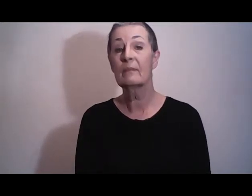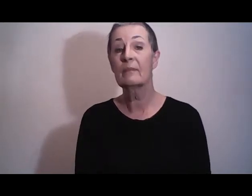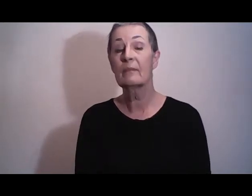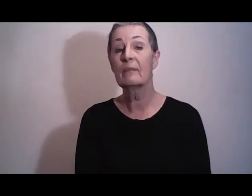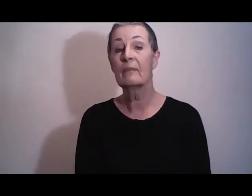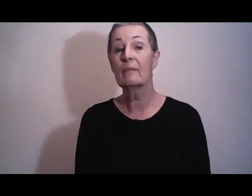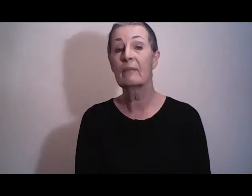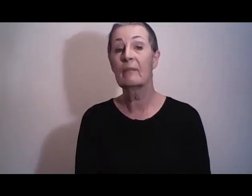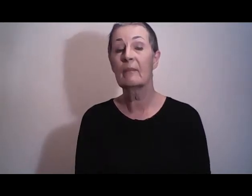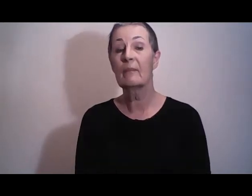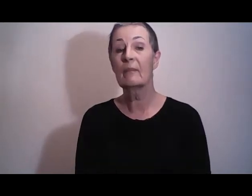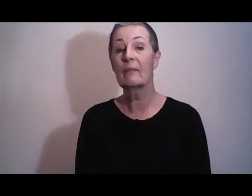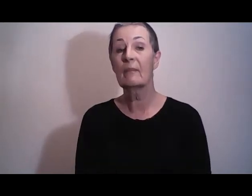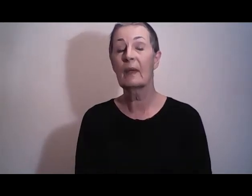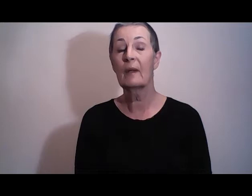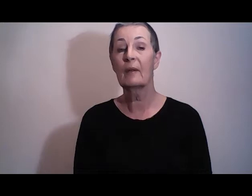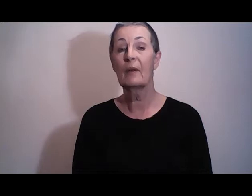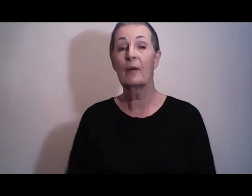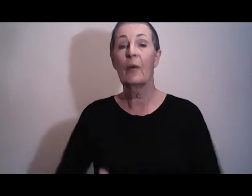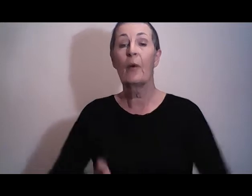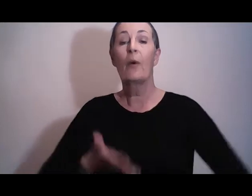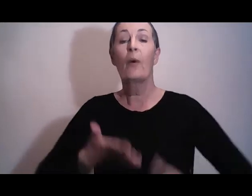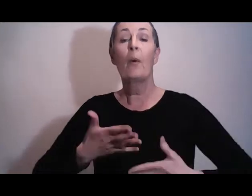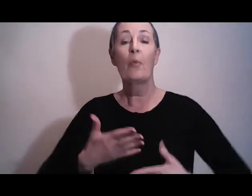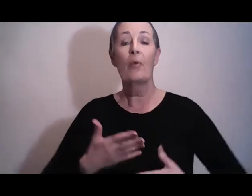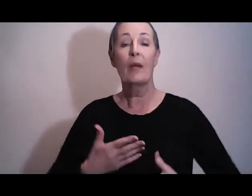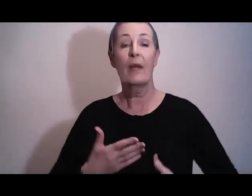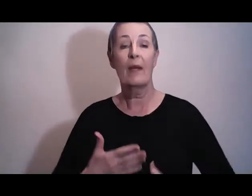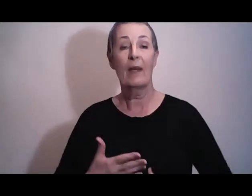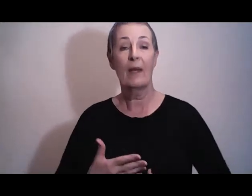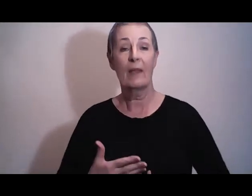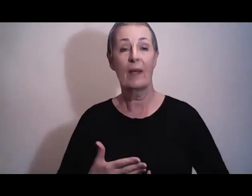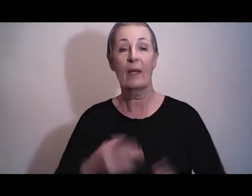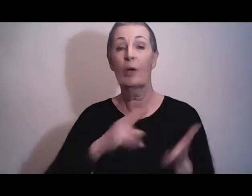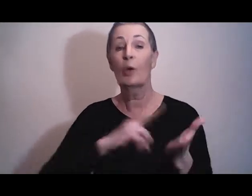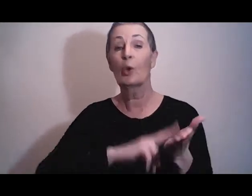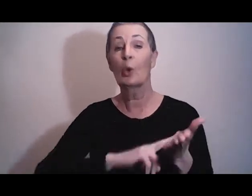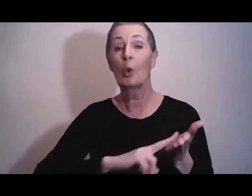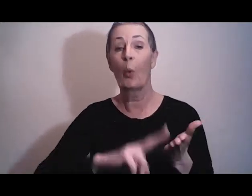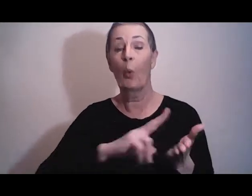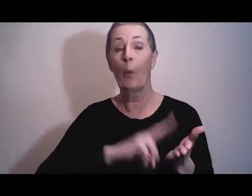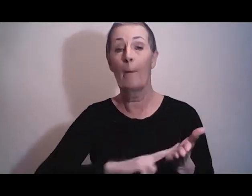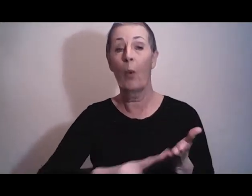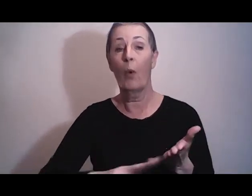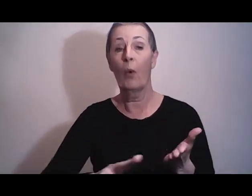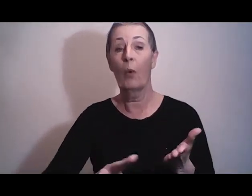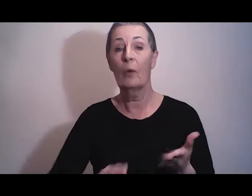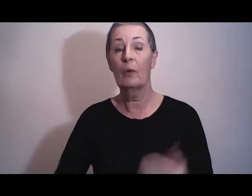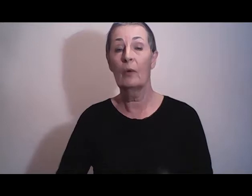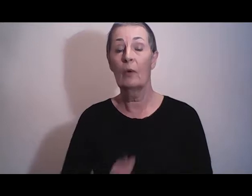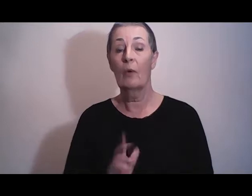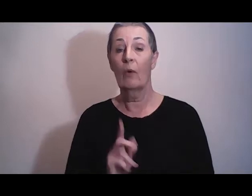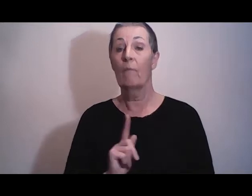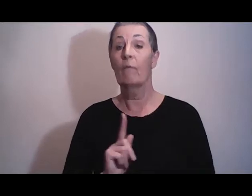And your breathing is quite normal. So you may probably feel you're breathing out as you go